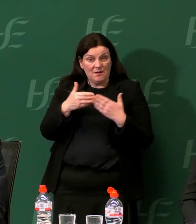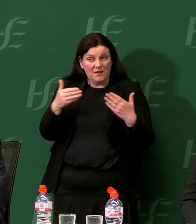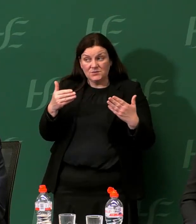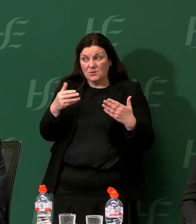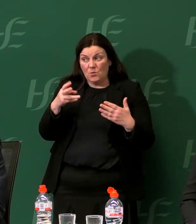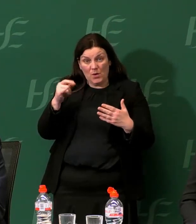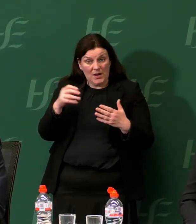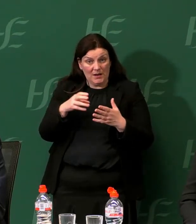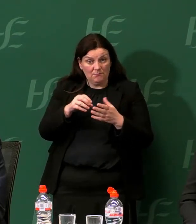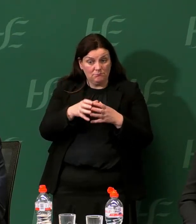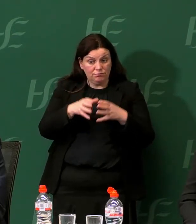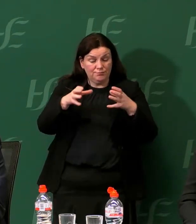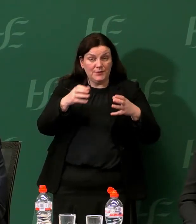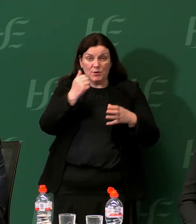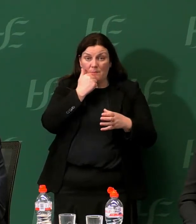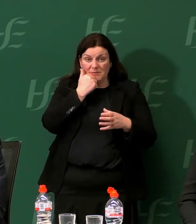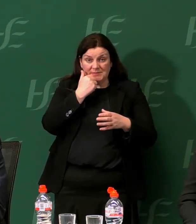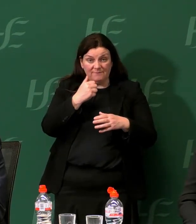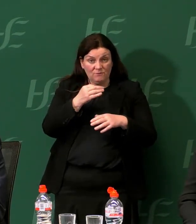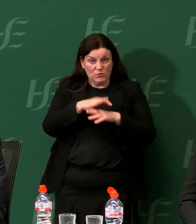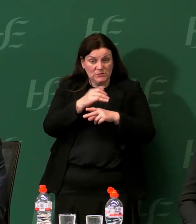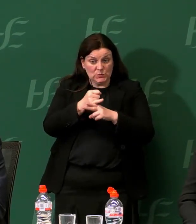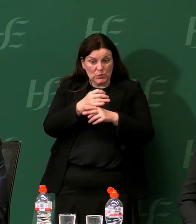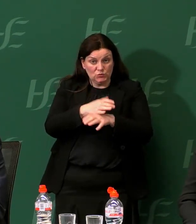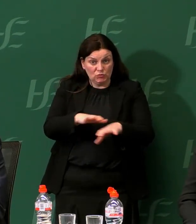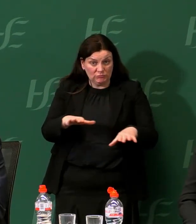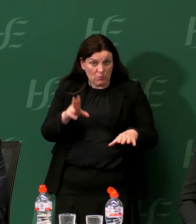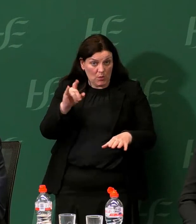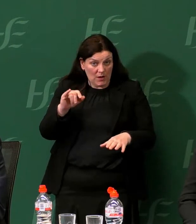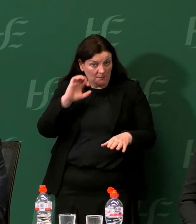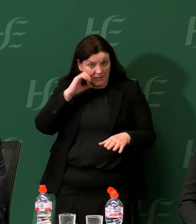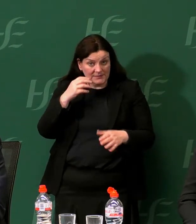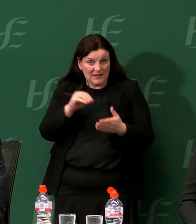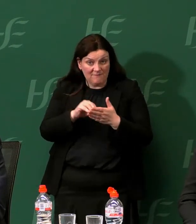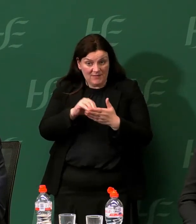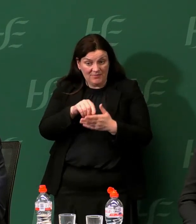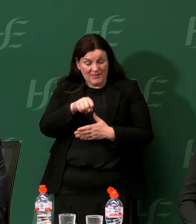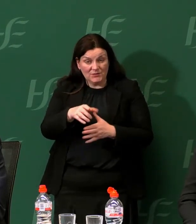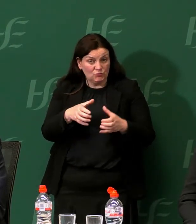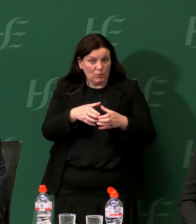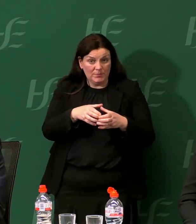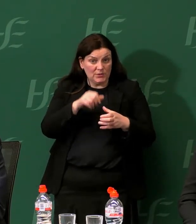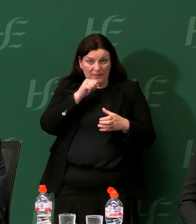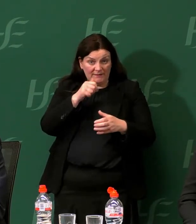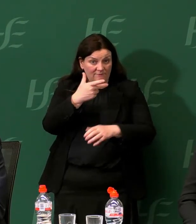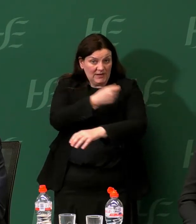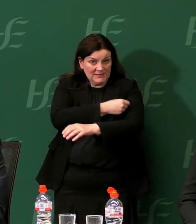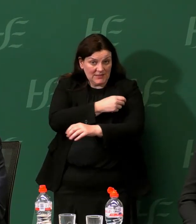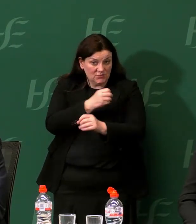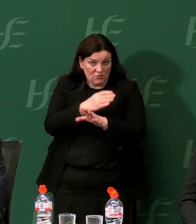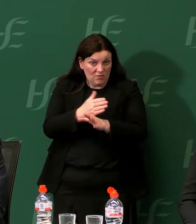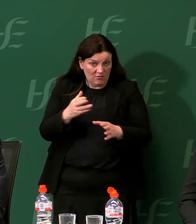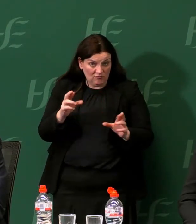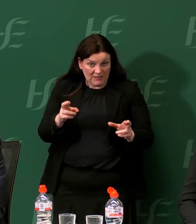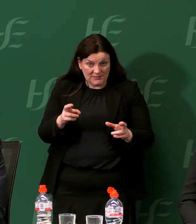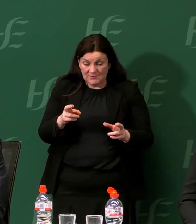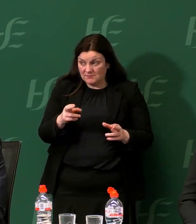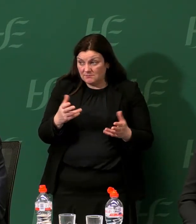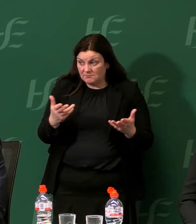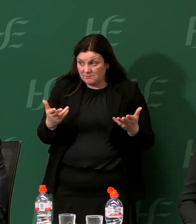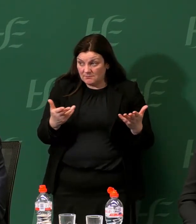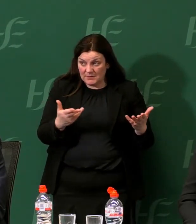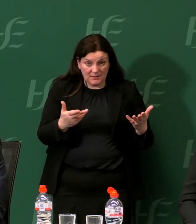why there have been so many cases among school-going children is because that cohort hasn't been vaccinated at all. Is